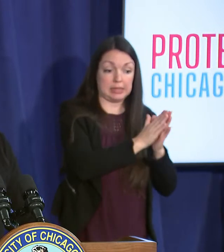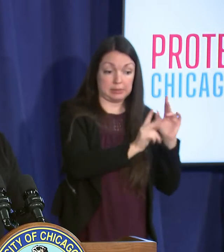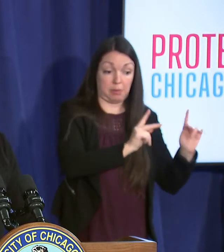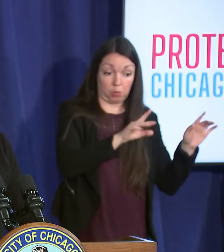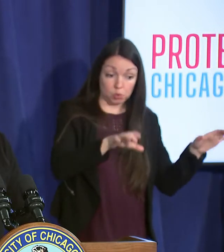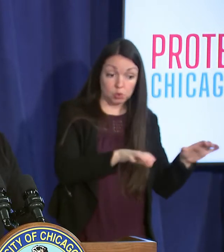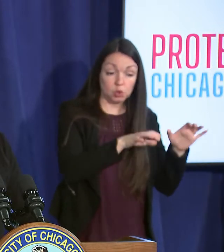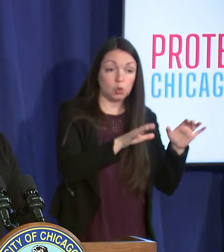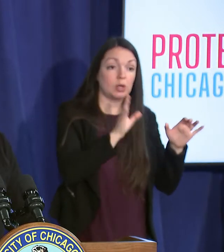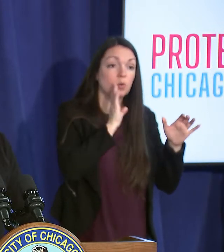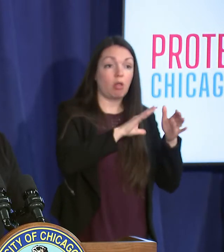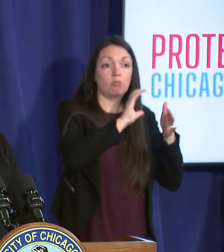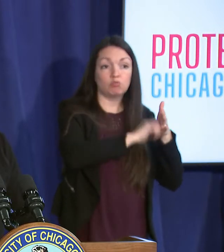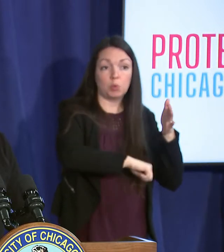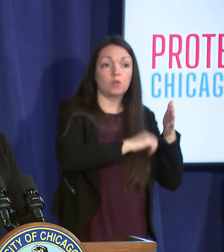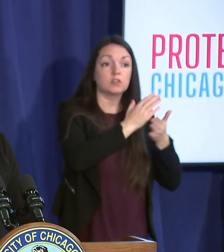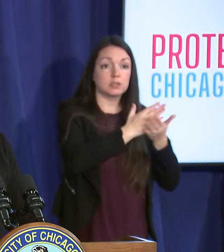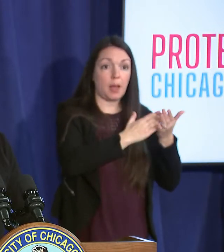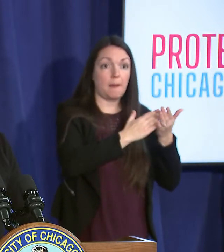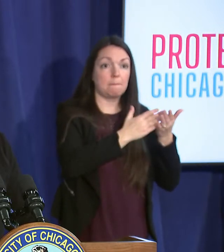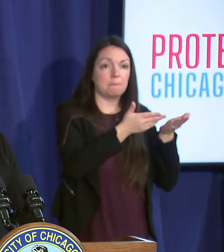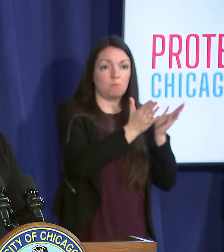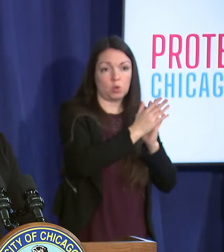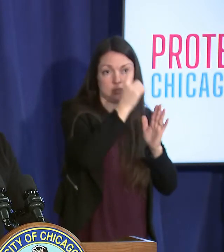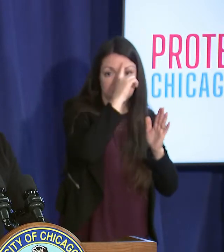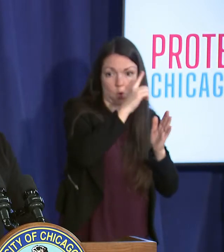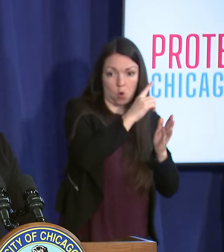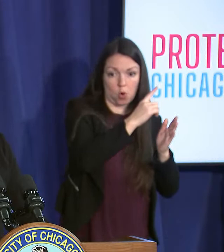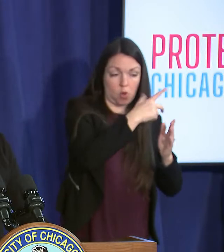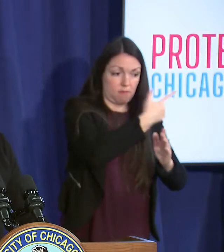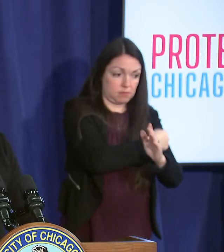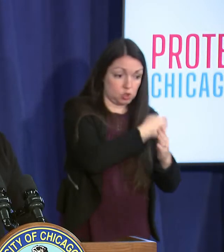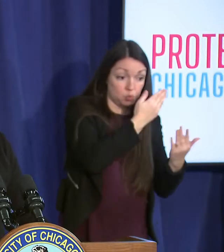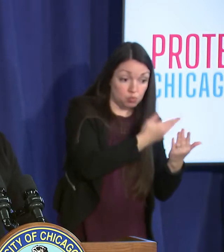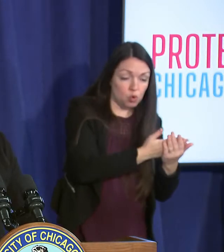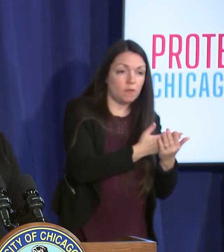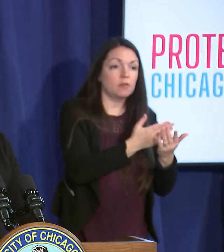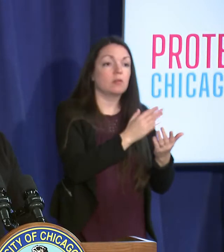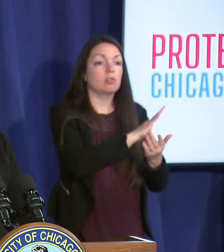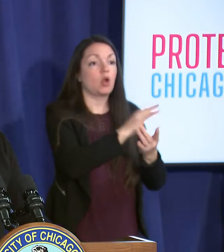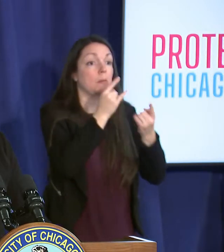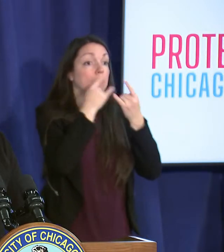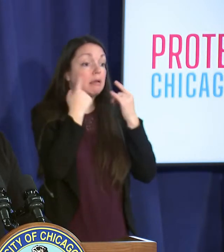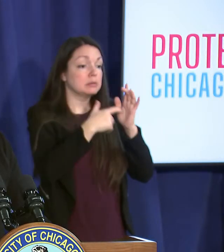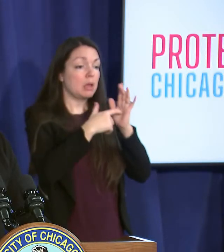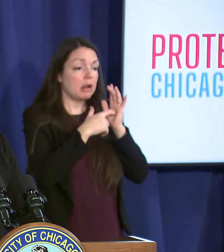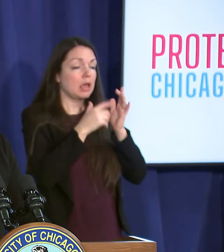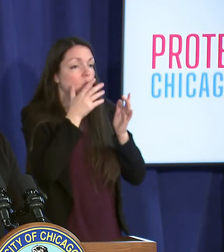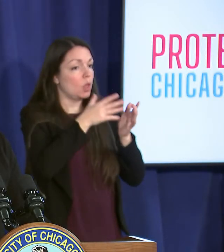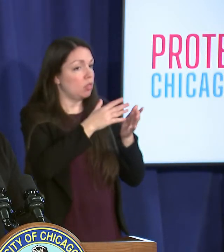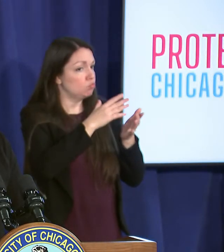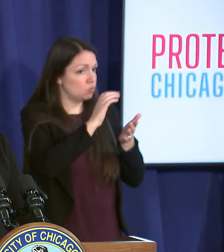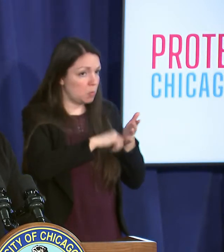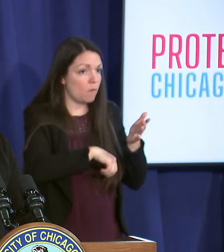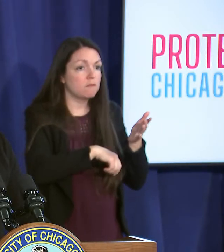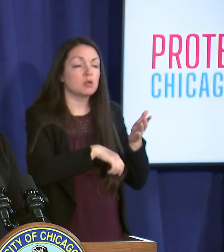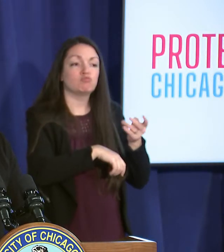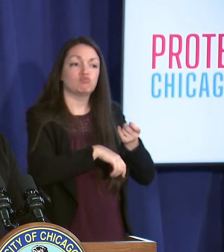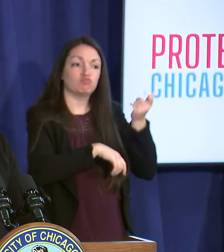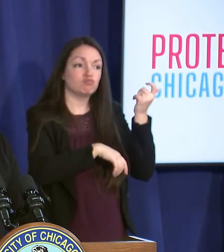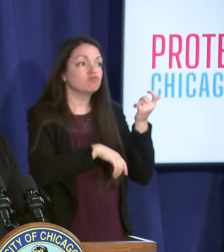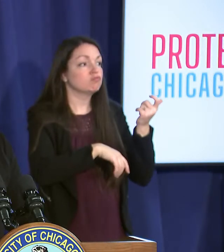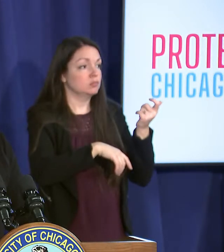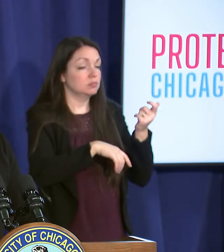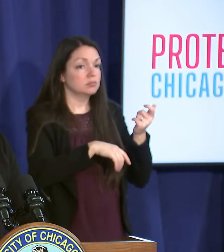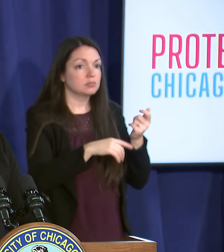going to remove some requests for vaccination proof. They're going to remove the mask mandate. I'm wondering, as we hear this positive news